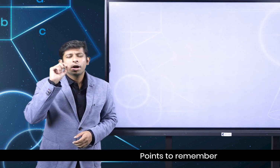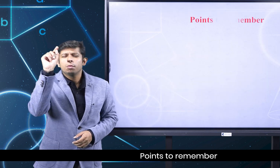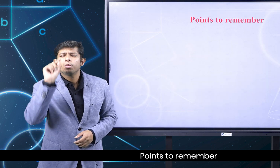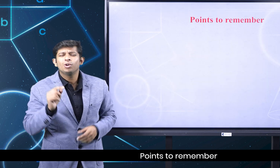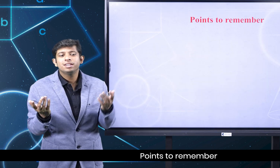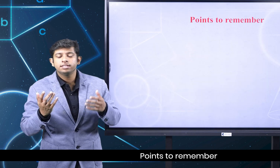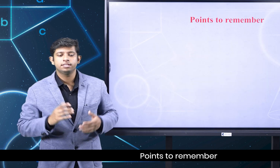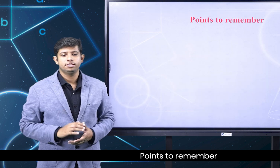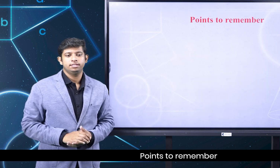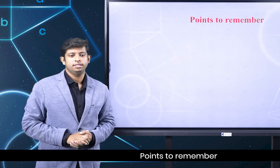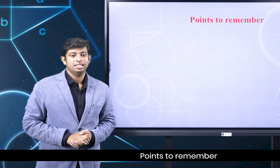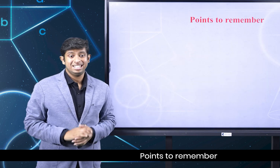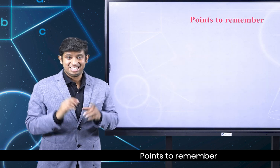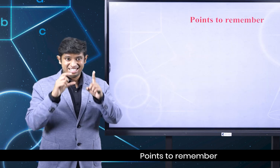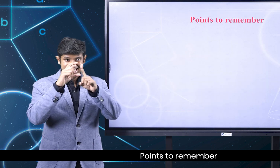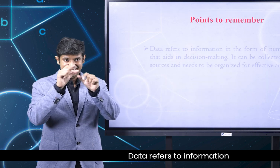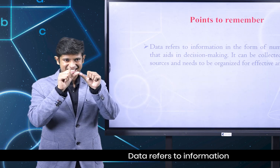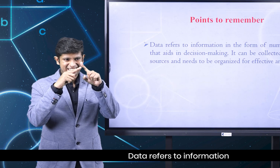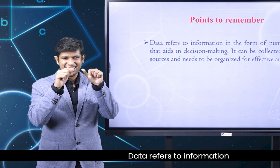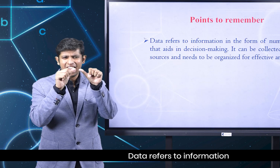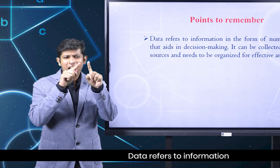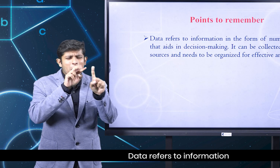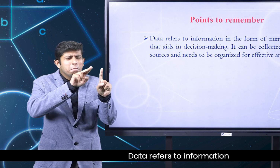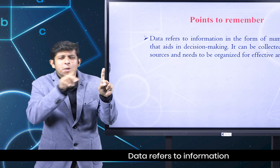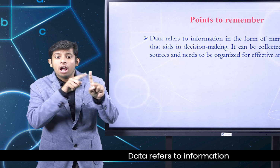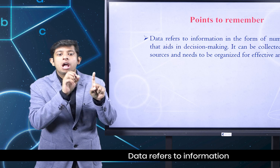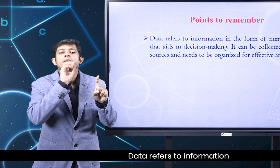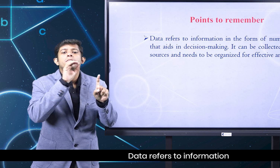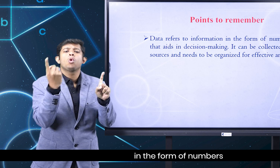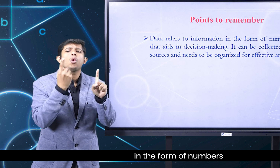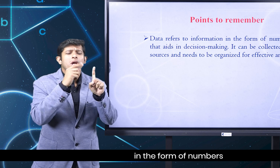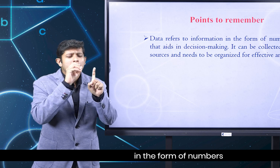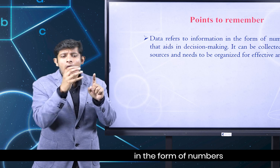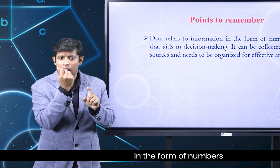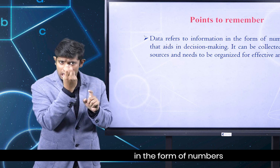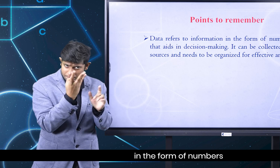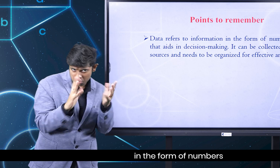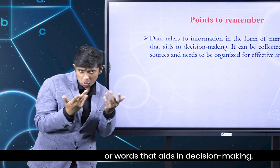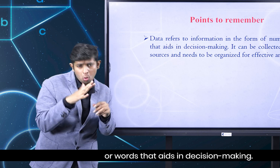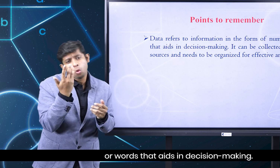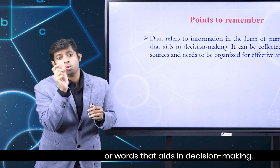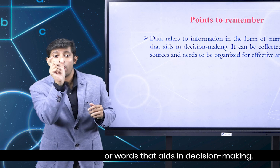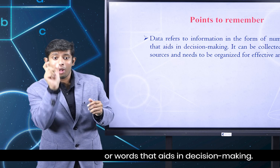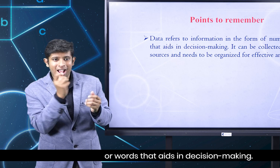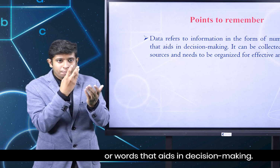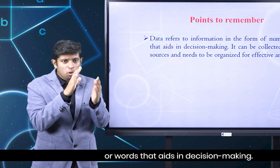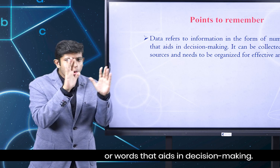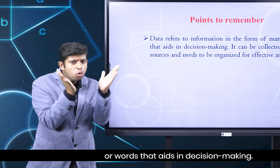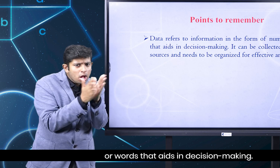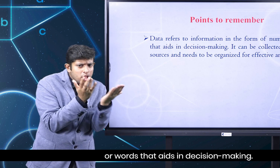points to remember. Data refers to information in the form of numbers or words that aids in